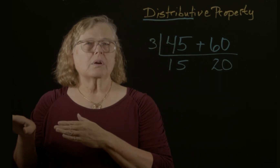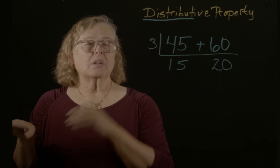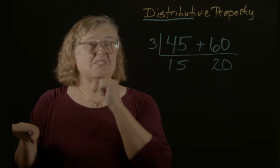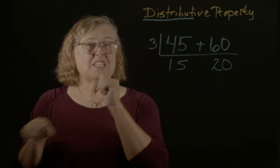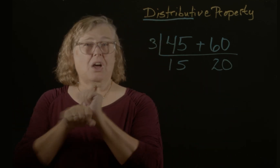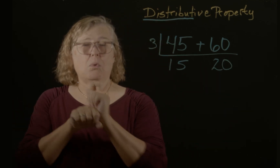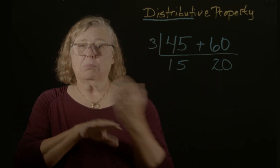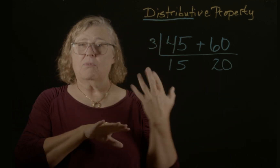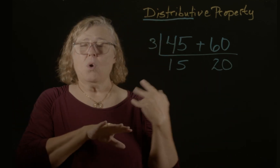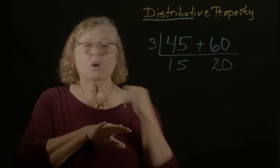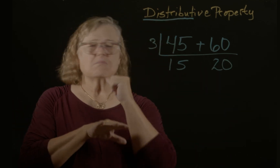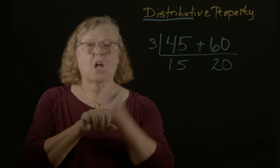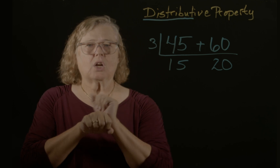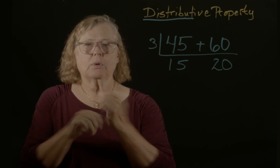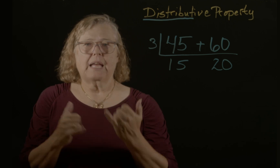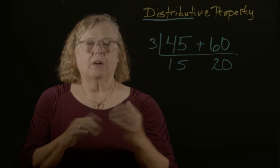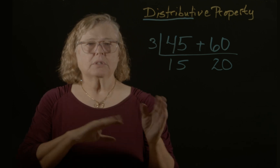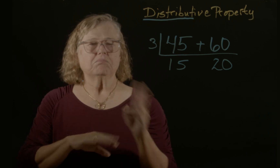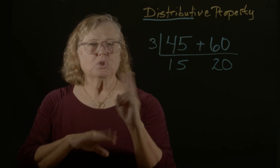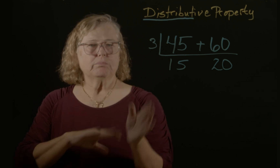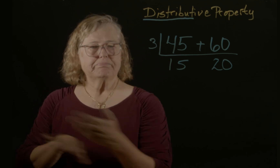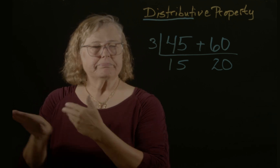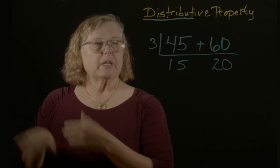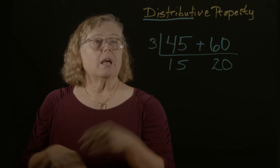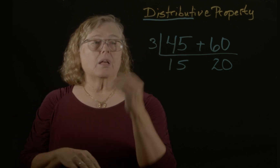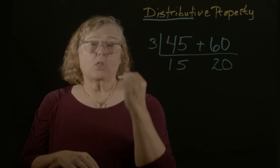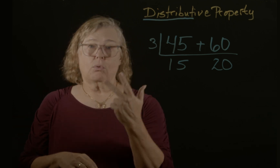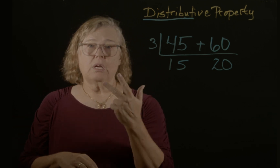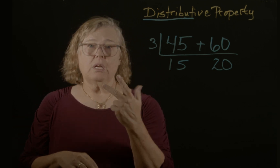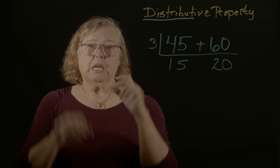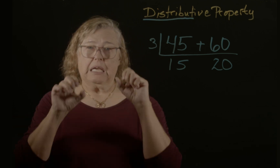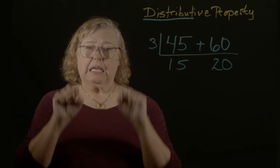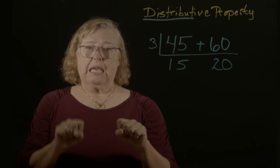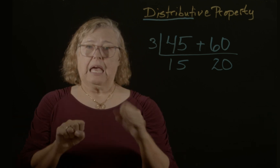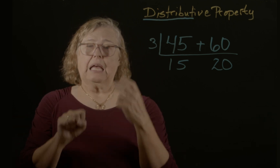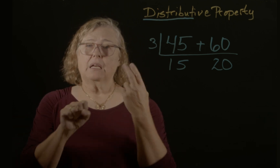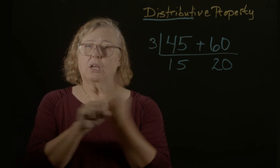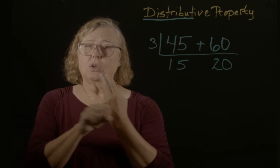All right. We already know we can't use 2. If we couldn't use 2 before, we know we can't now. It's always out. Can I use 3